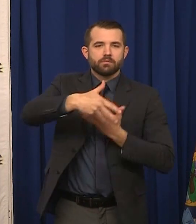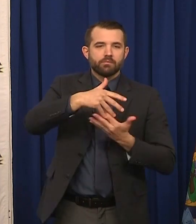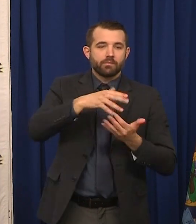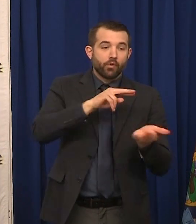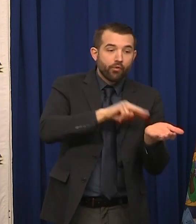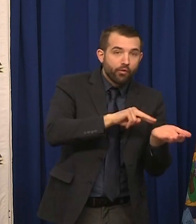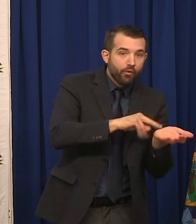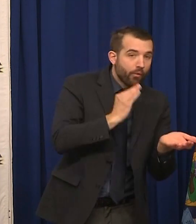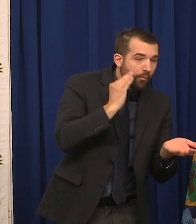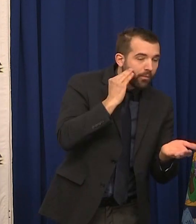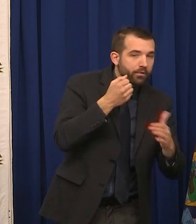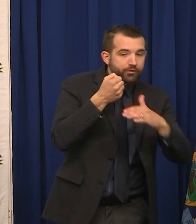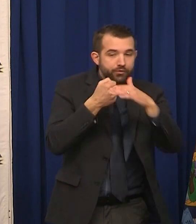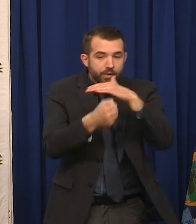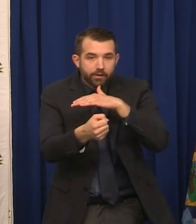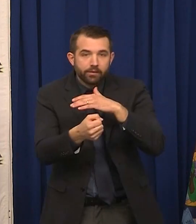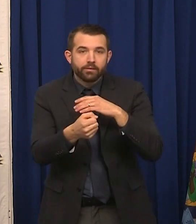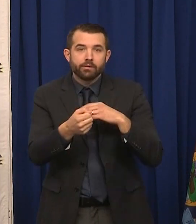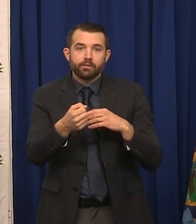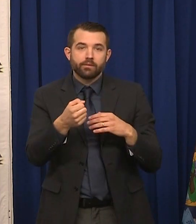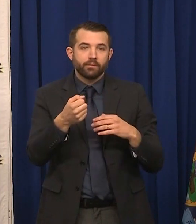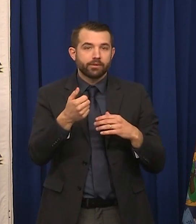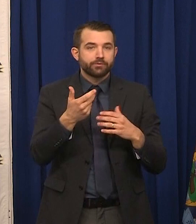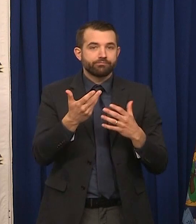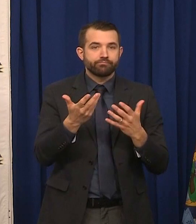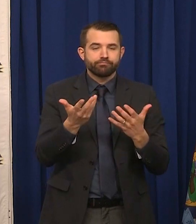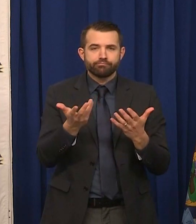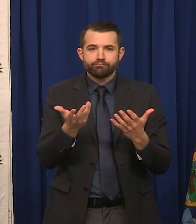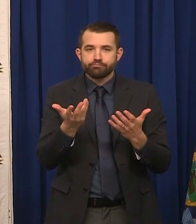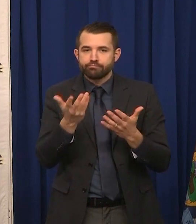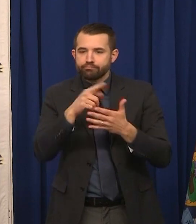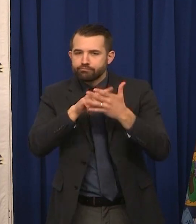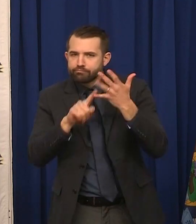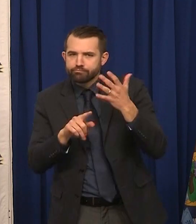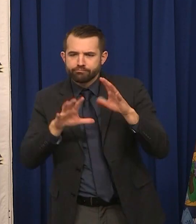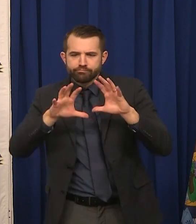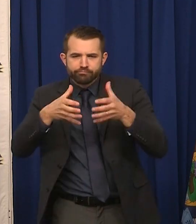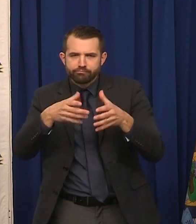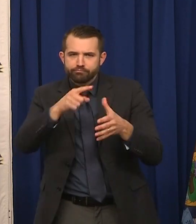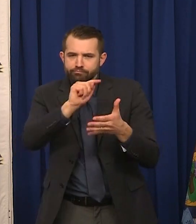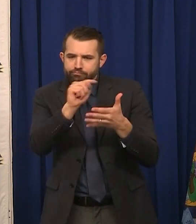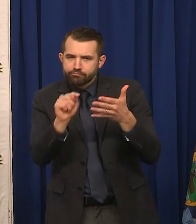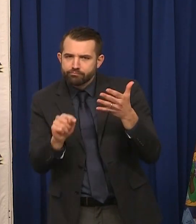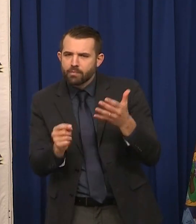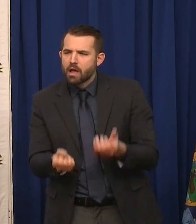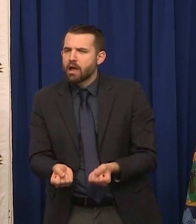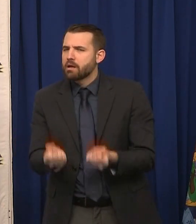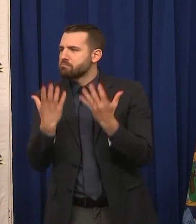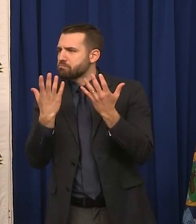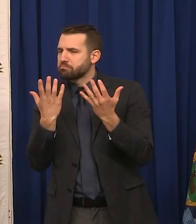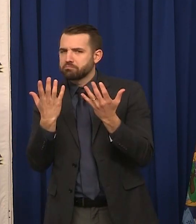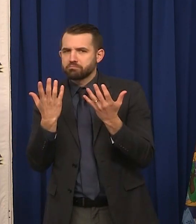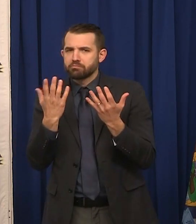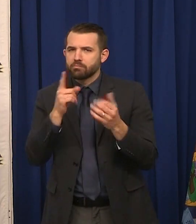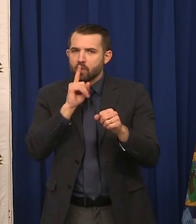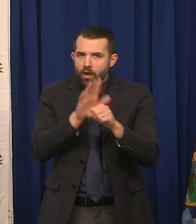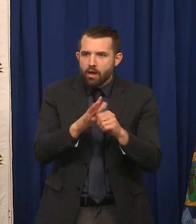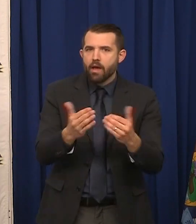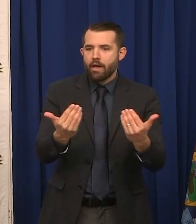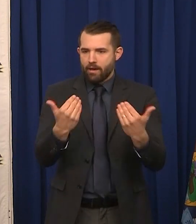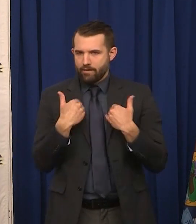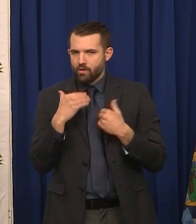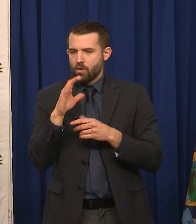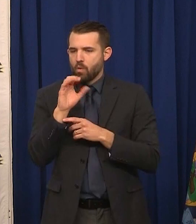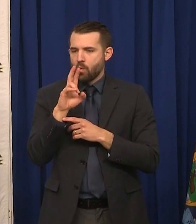settings. I'm just wondering if you could give us a snapshot of how many cases from congregate settings we are currently dealing